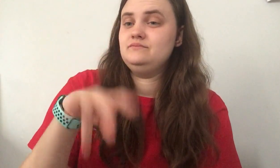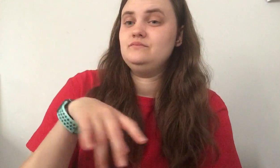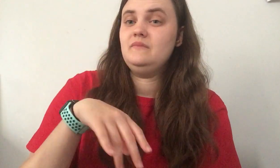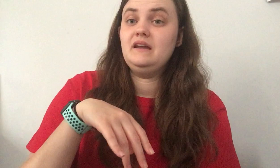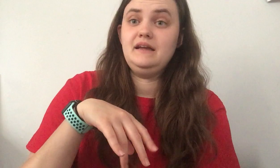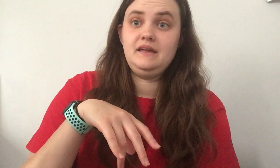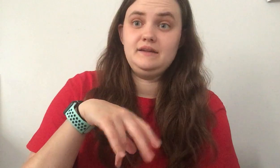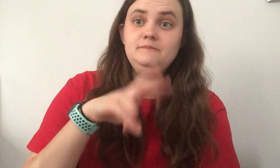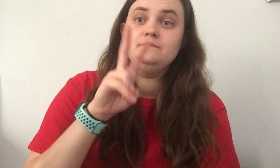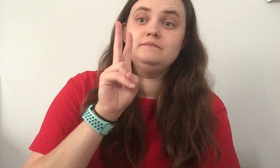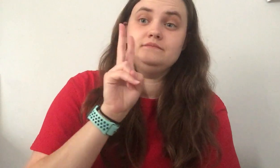Again.